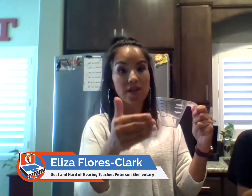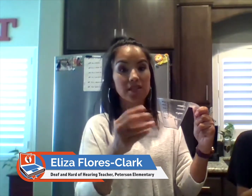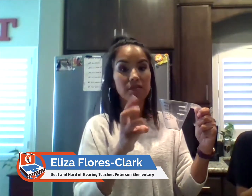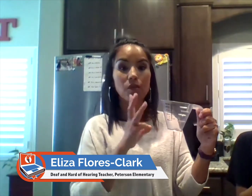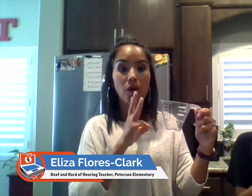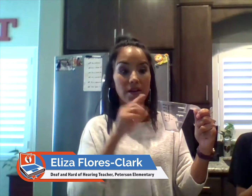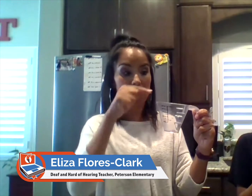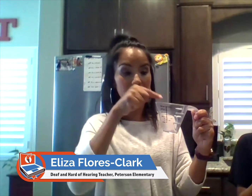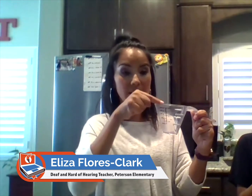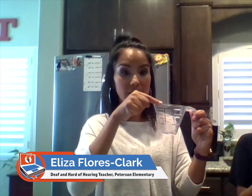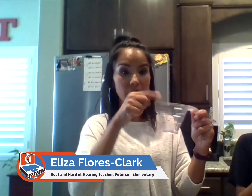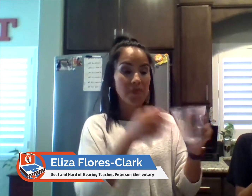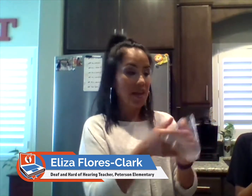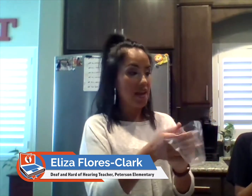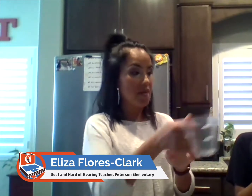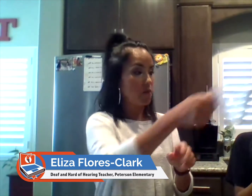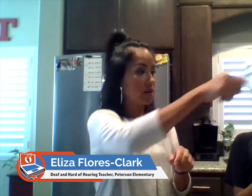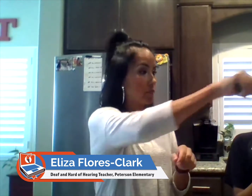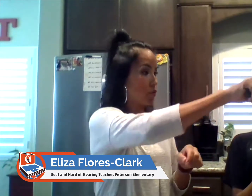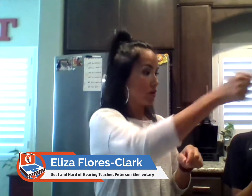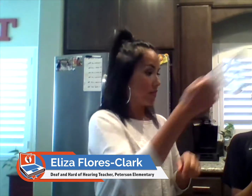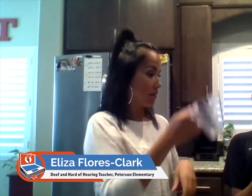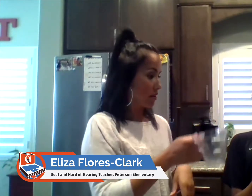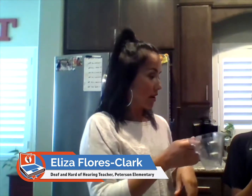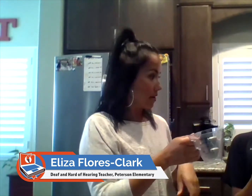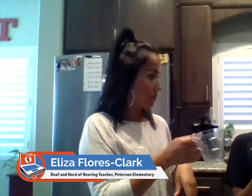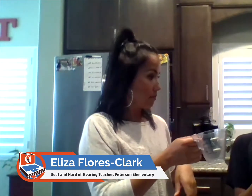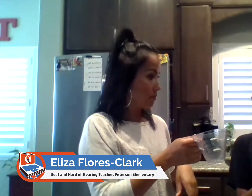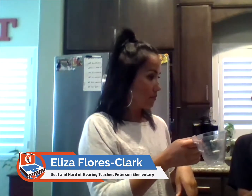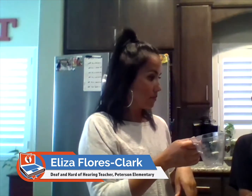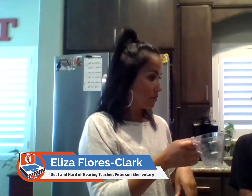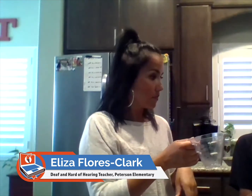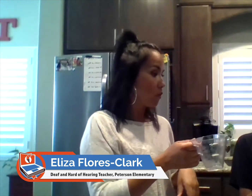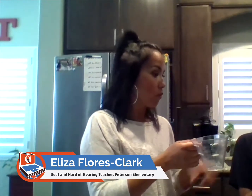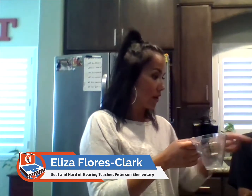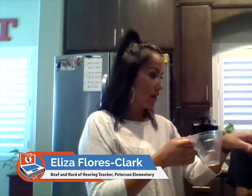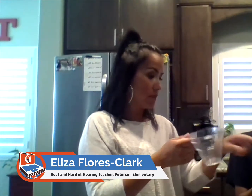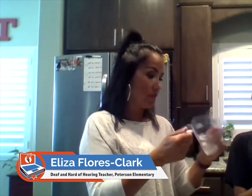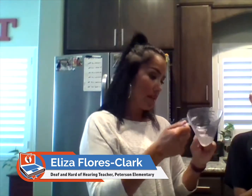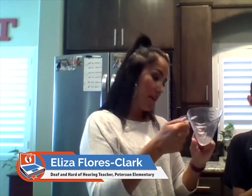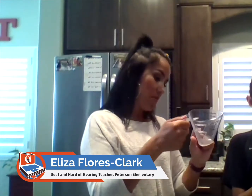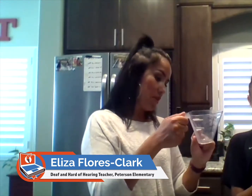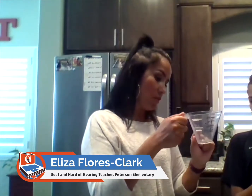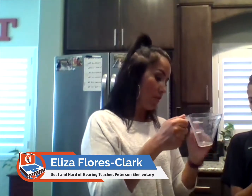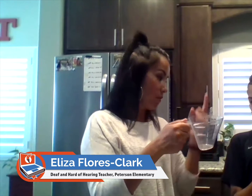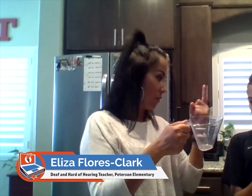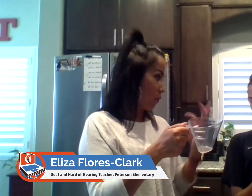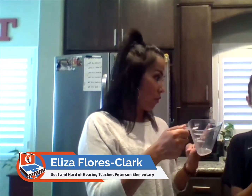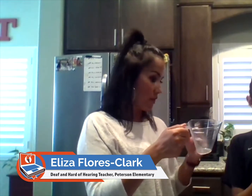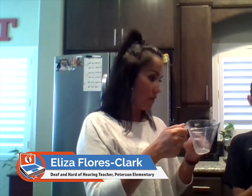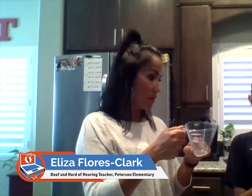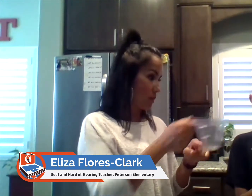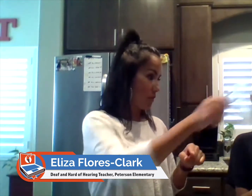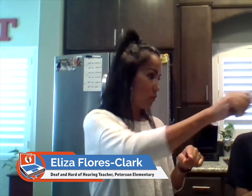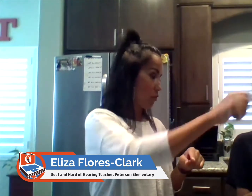of the water in here, and then we can pour it in there. Got it? 1 cup. 1 cup, and then do 1/4 of this one and pour it in